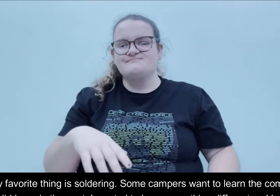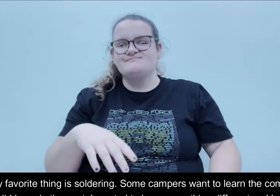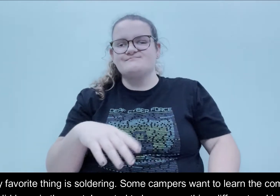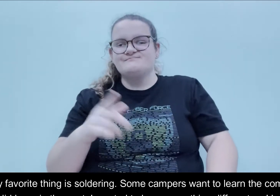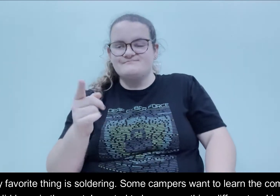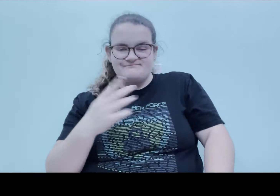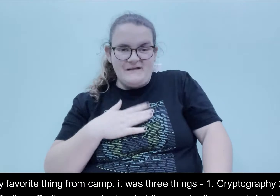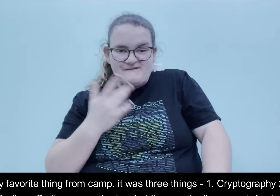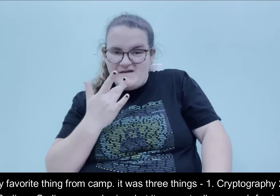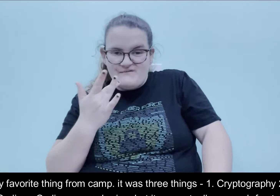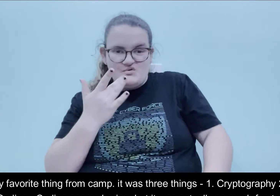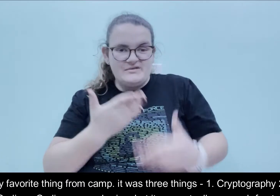of different activities. So,